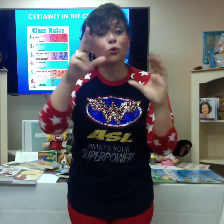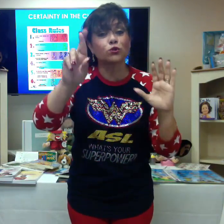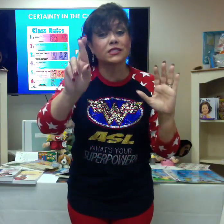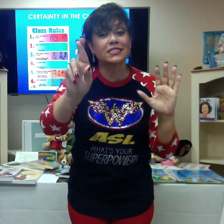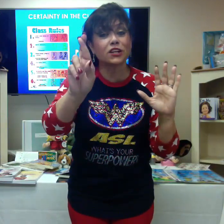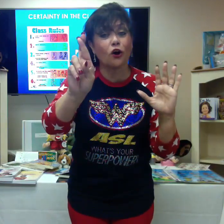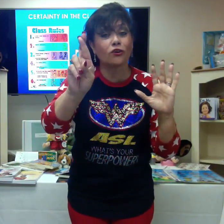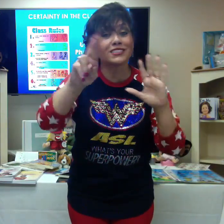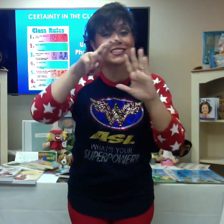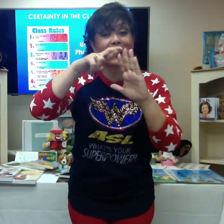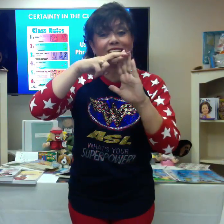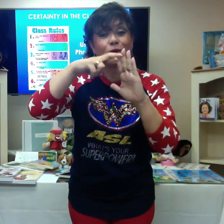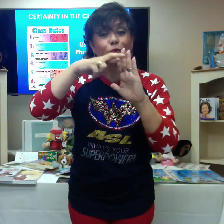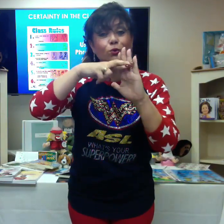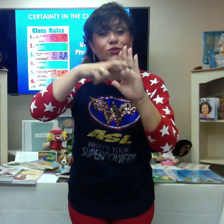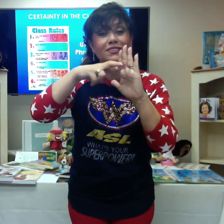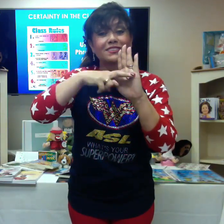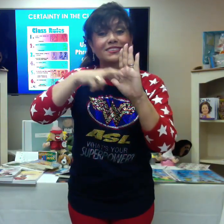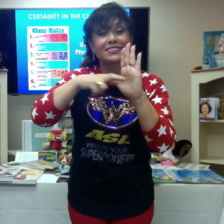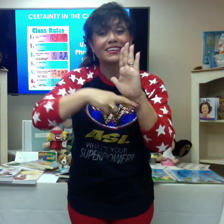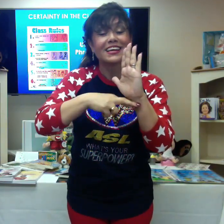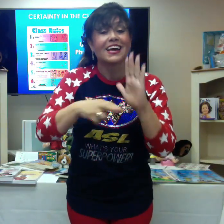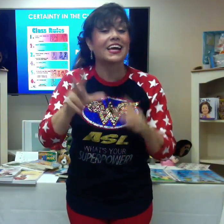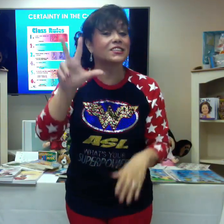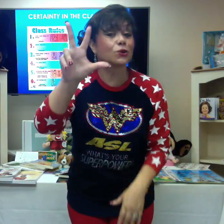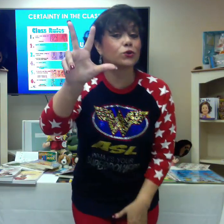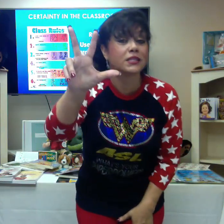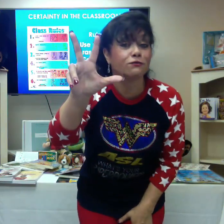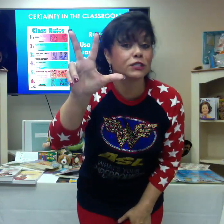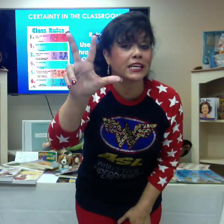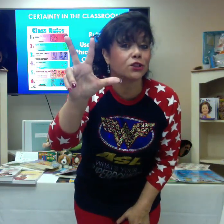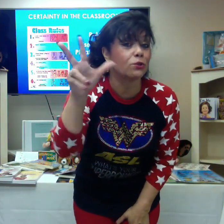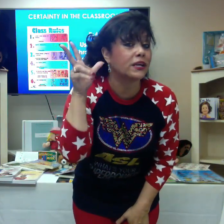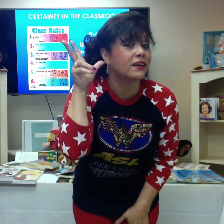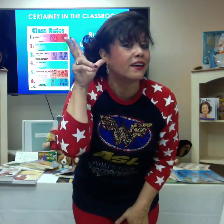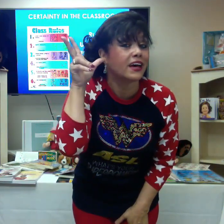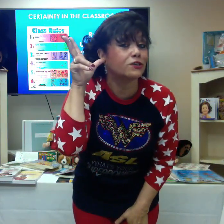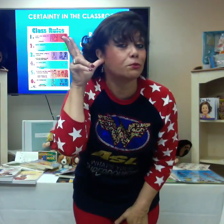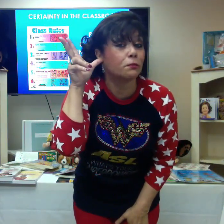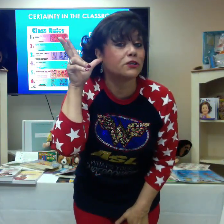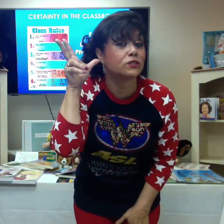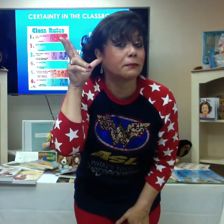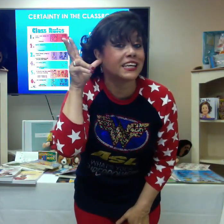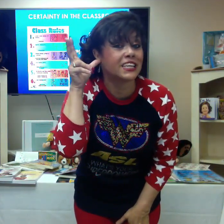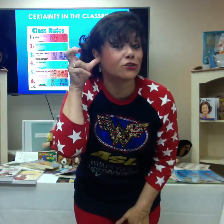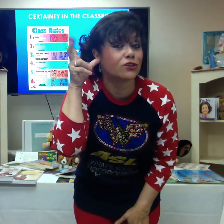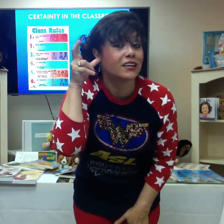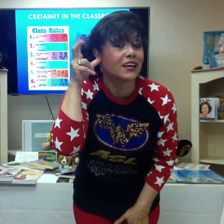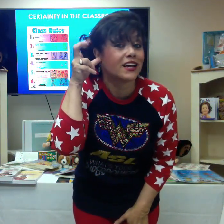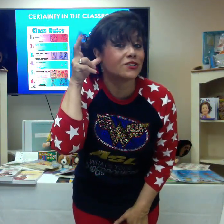rules. This is an R in sign, rules. And so if you take a 3 and you put it by your dominant ear and